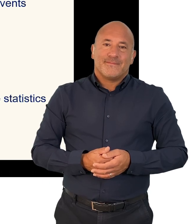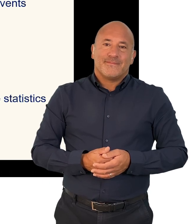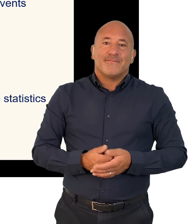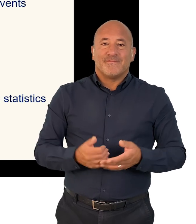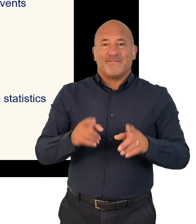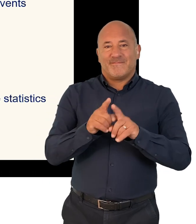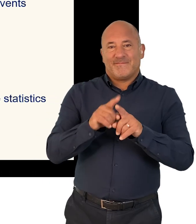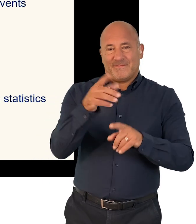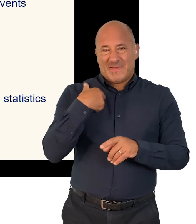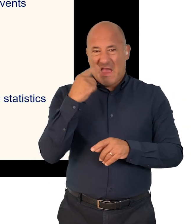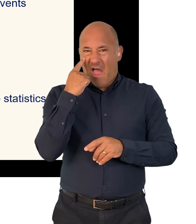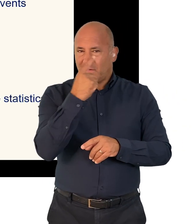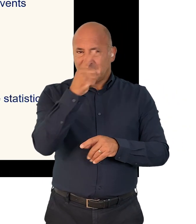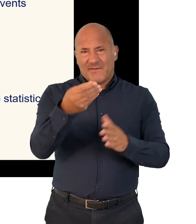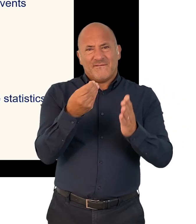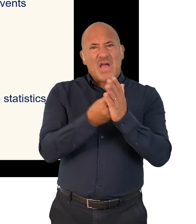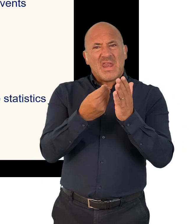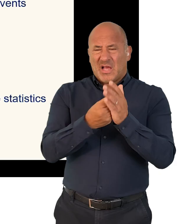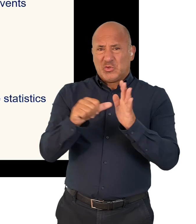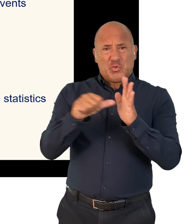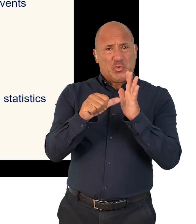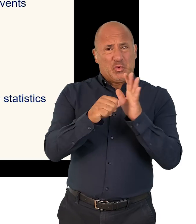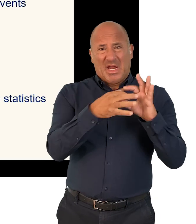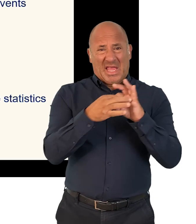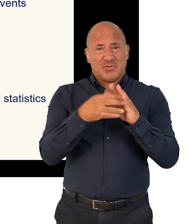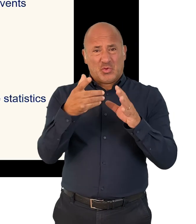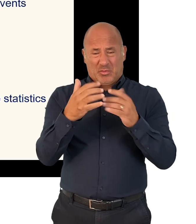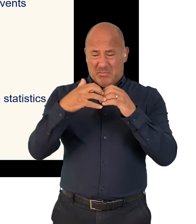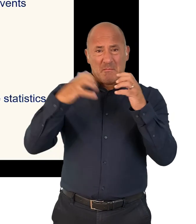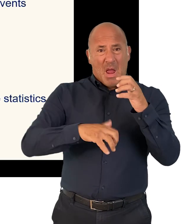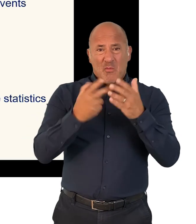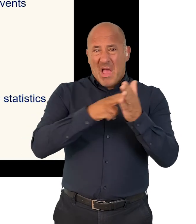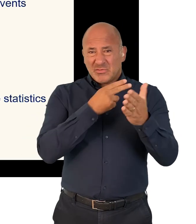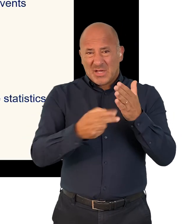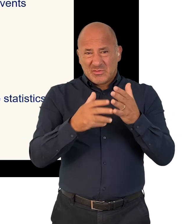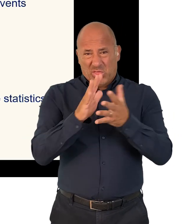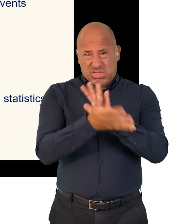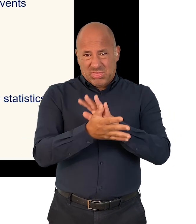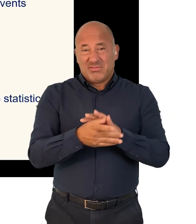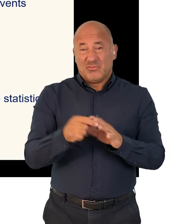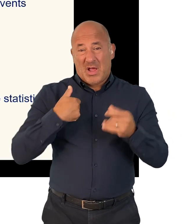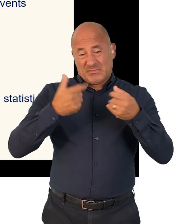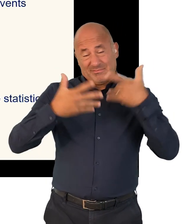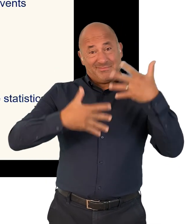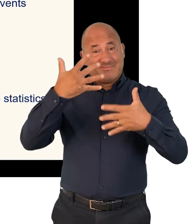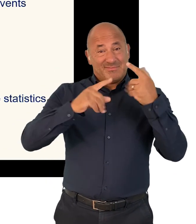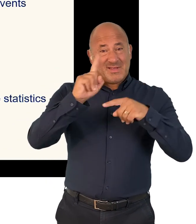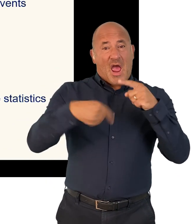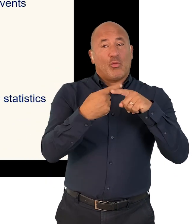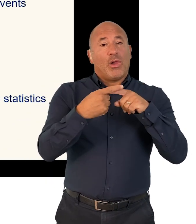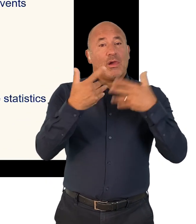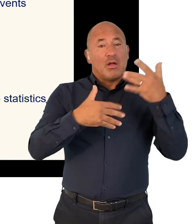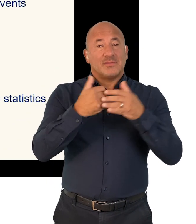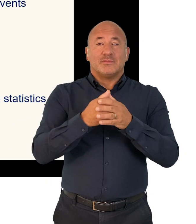We will also ask you to evidence the financial impacts due to asset failure and degradation. Here we will ask you for annual